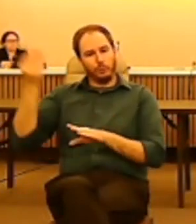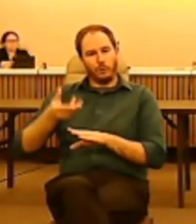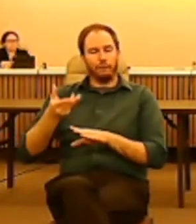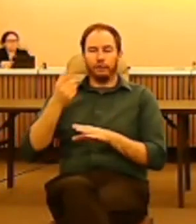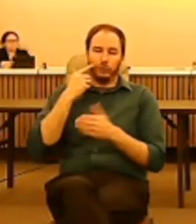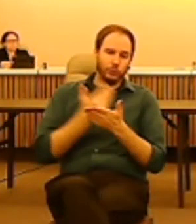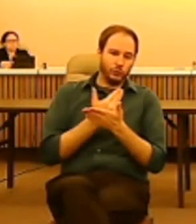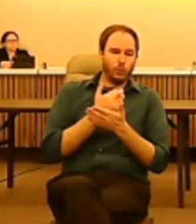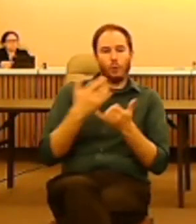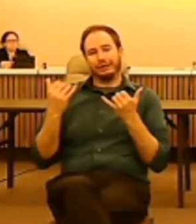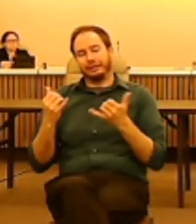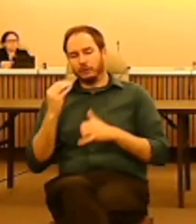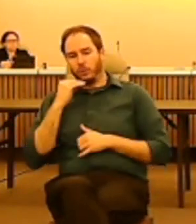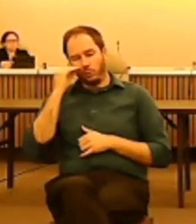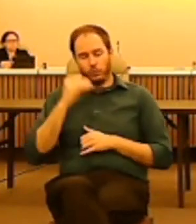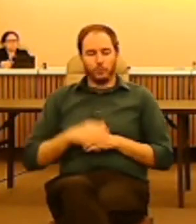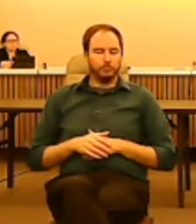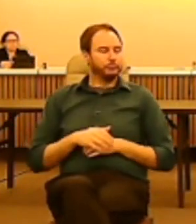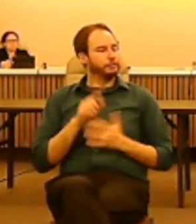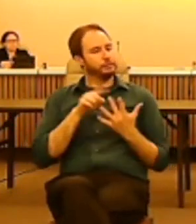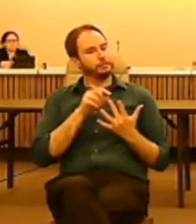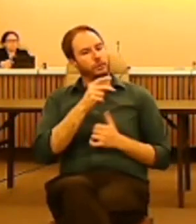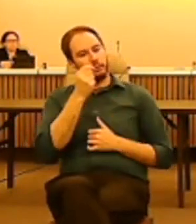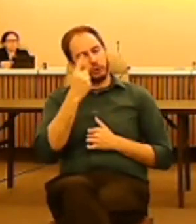new or existing construction. Gotcha.